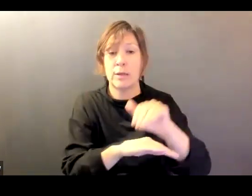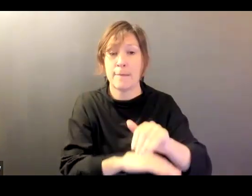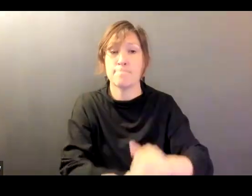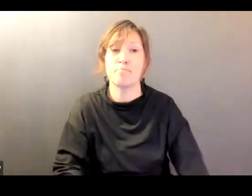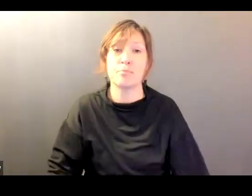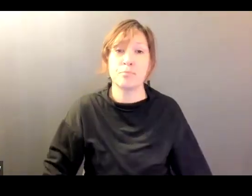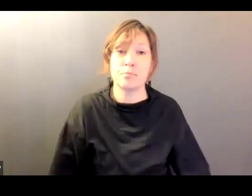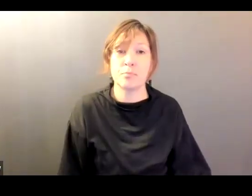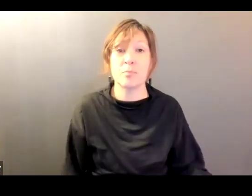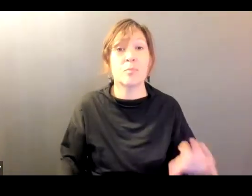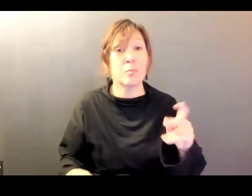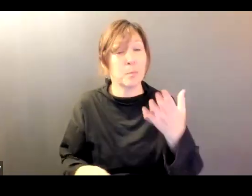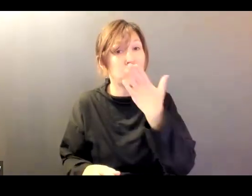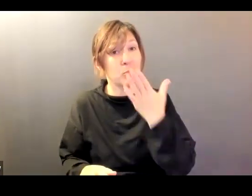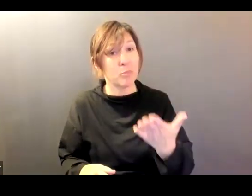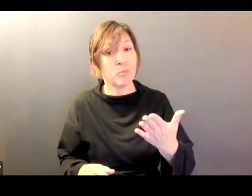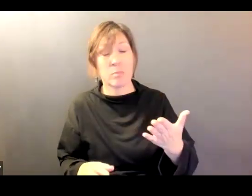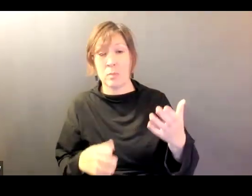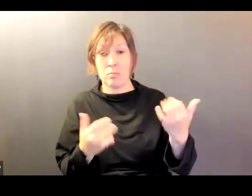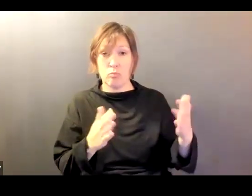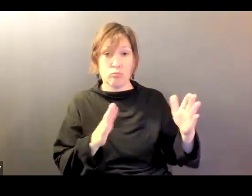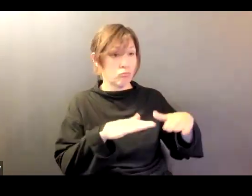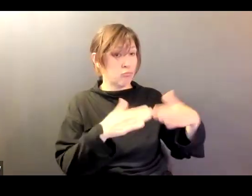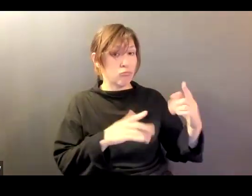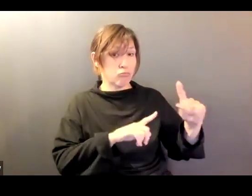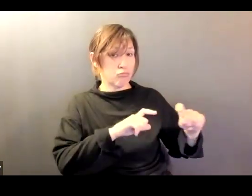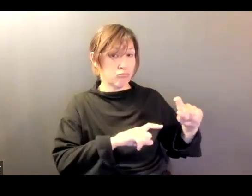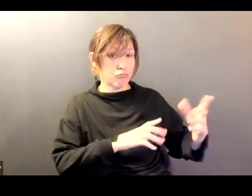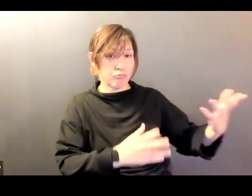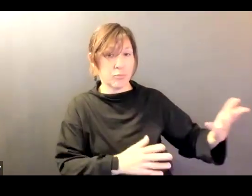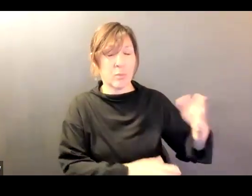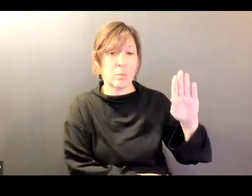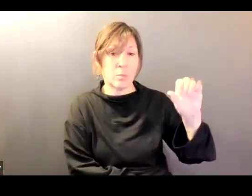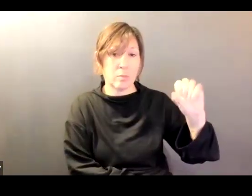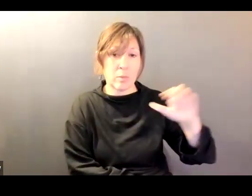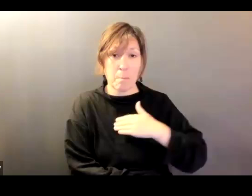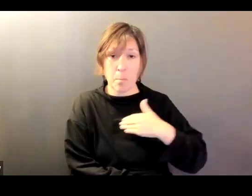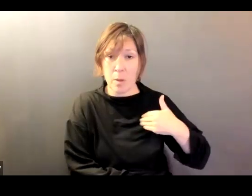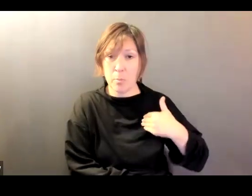all, and I'll now open it up to questions and comments from members.